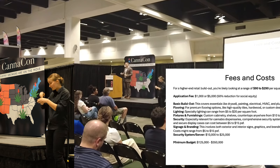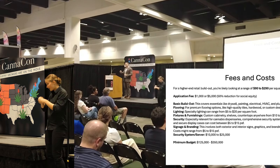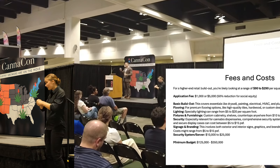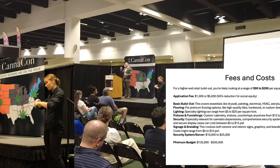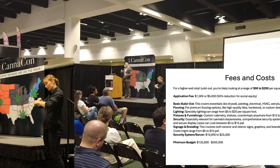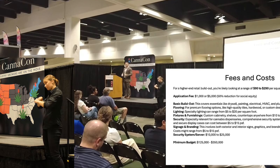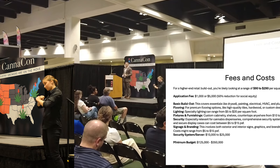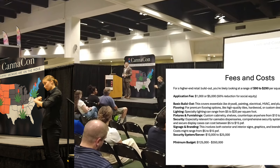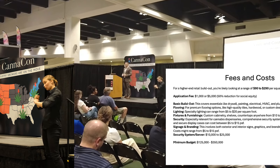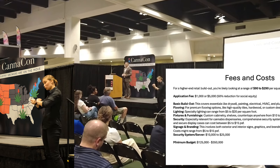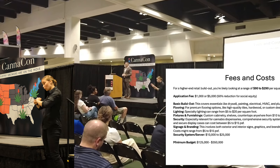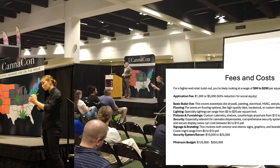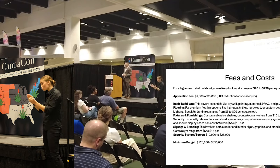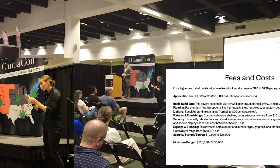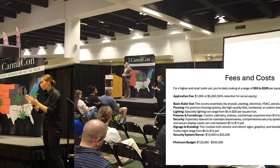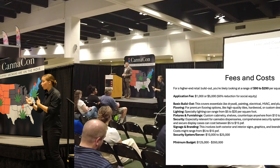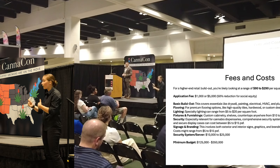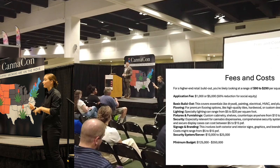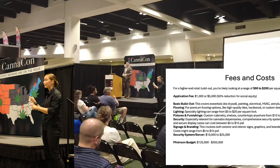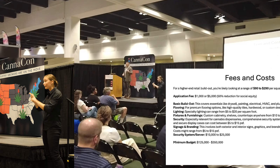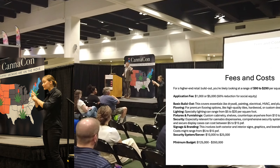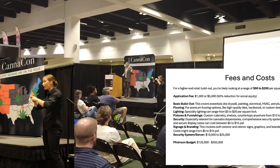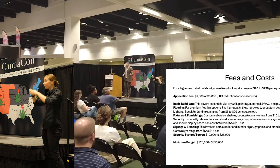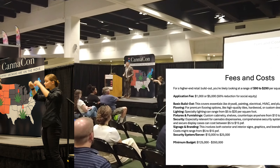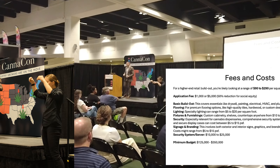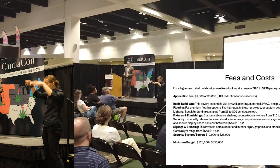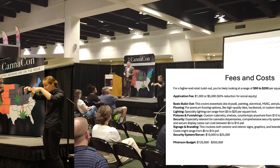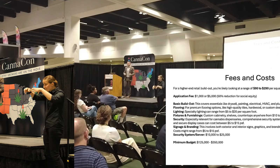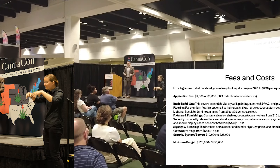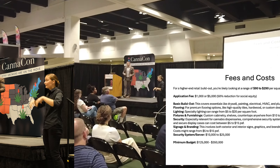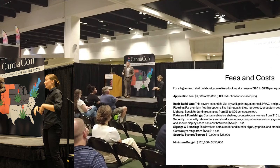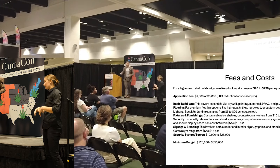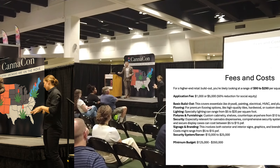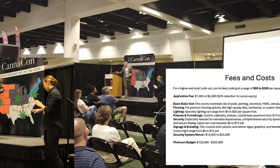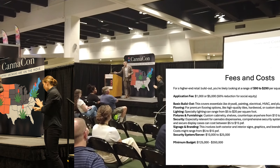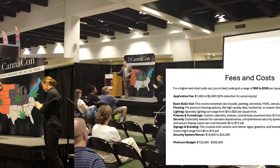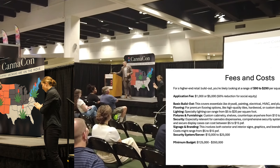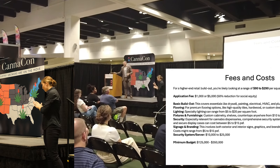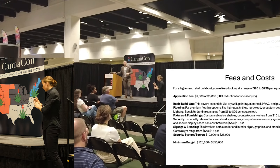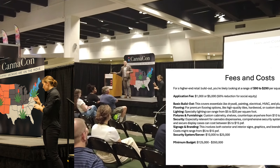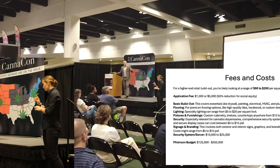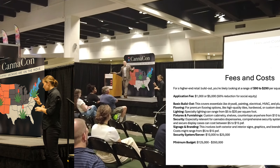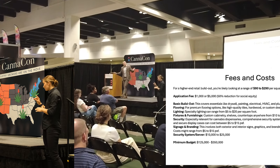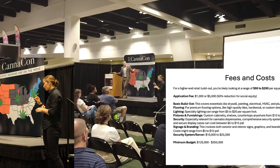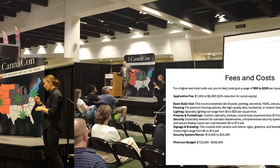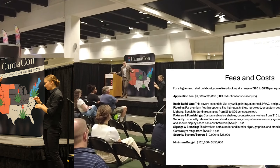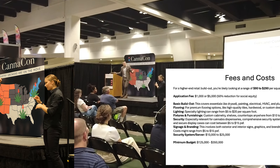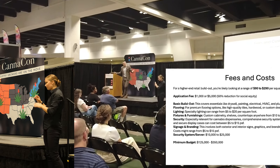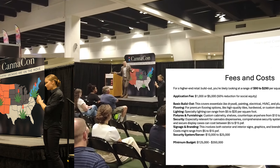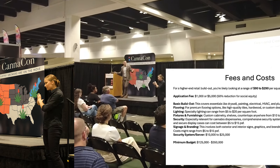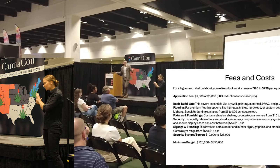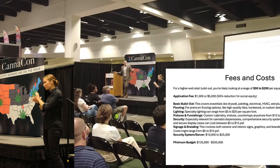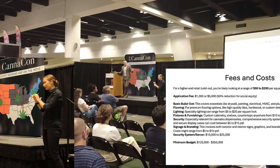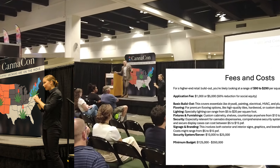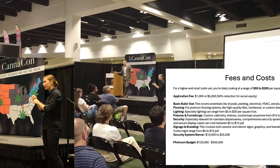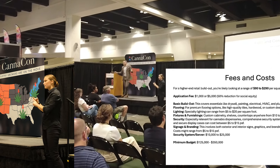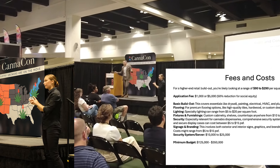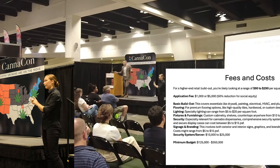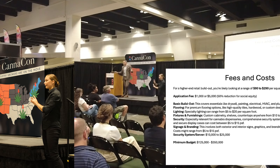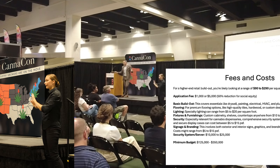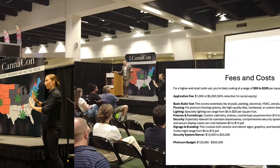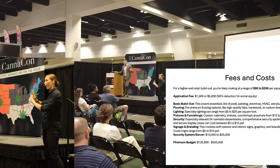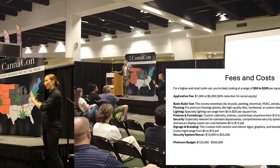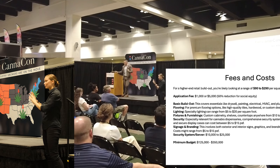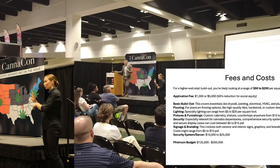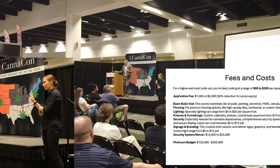They hung up the cameras themselves. They installed display cases they found. It is basically on some kind of auction website. And